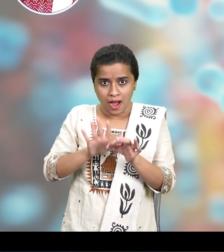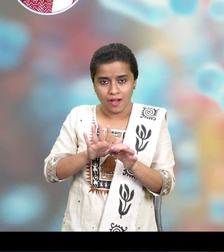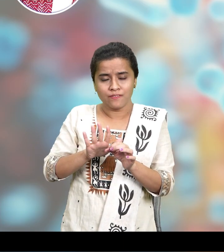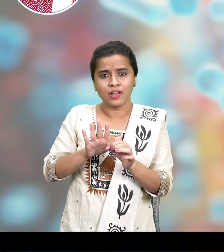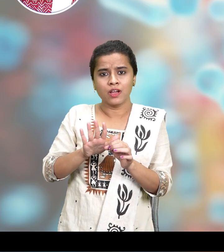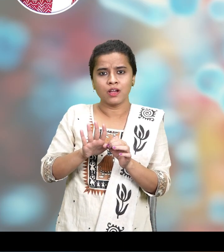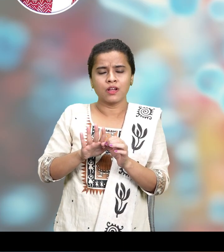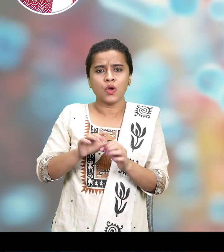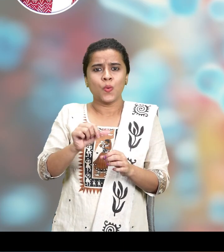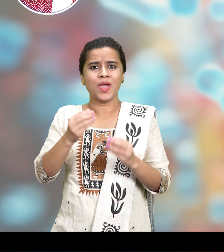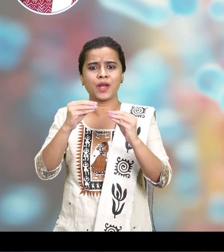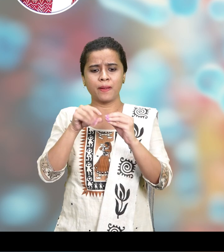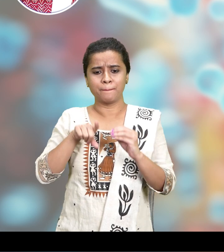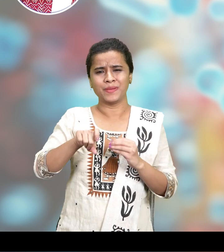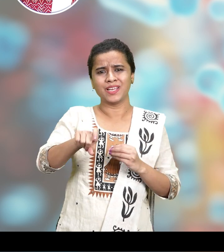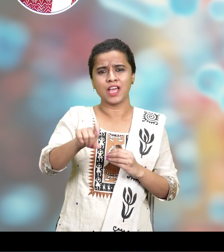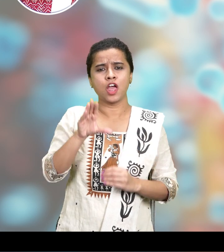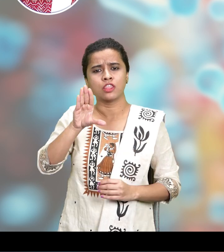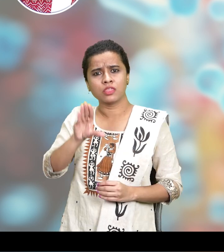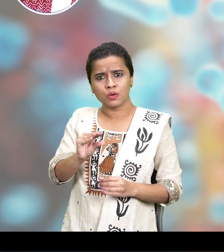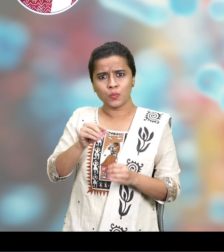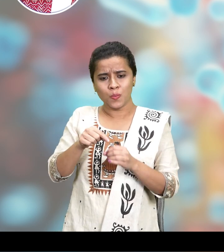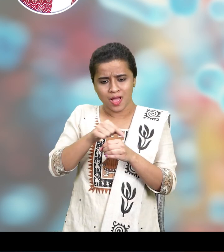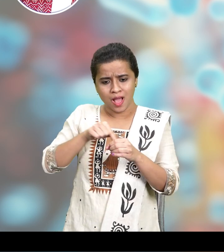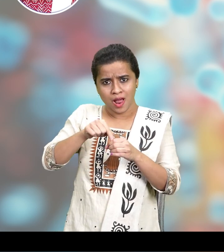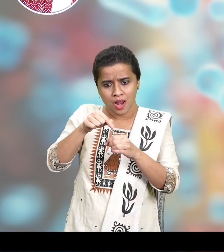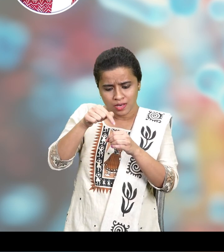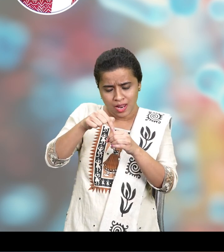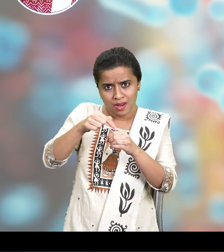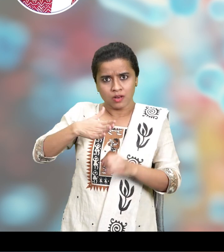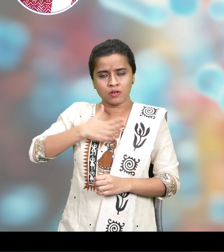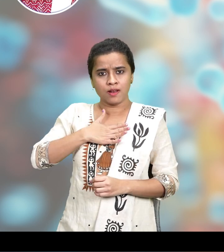whereas bacteria very rarely do.